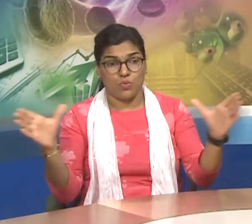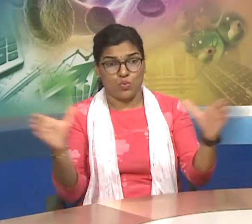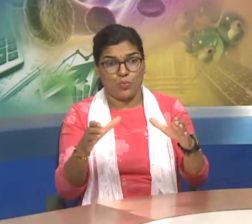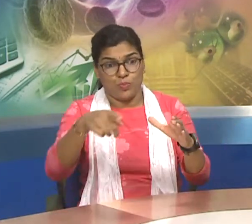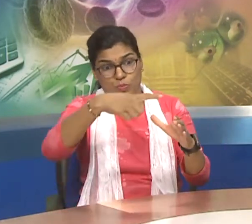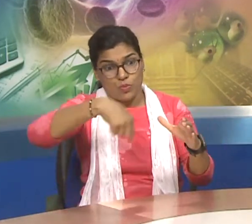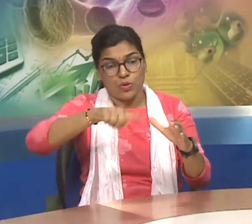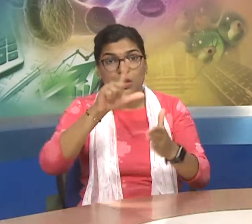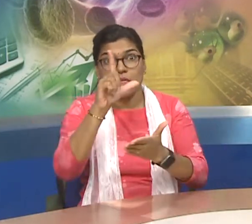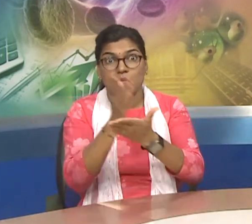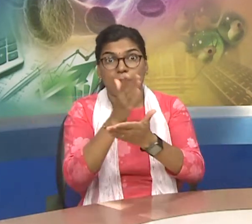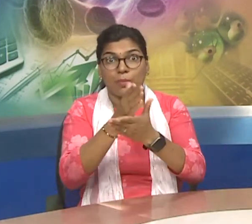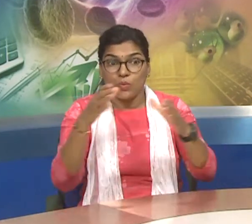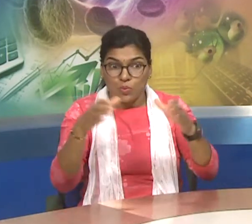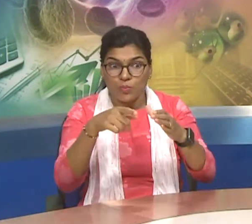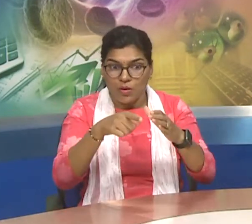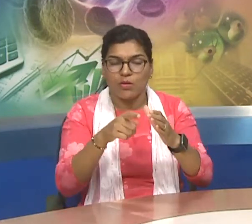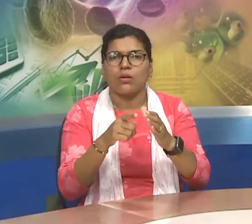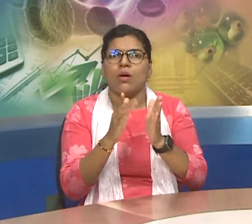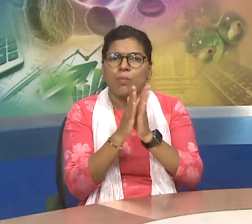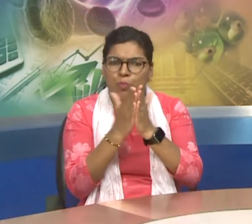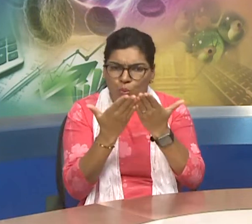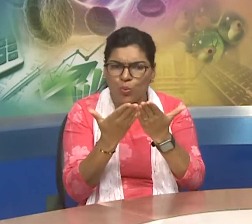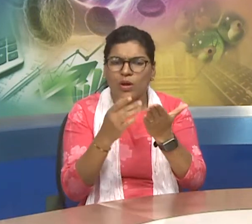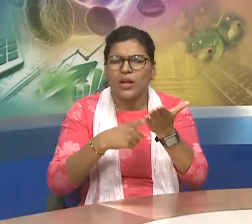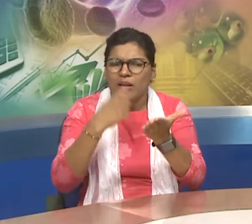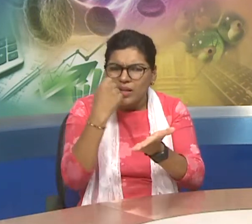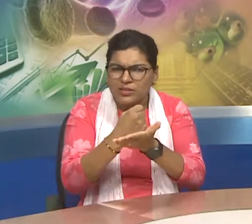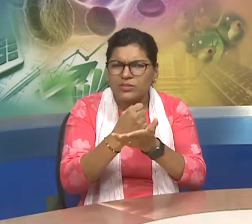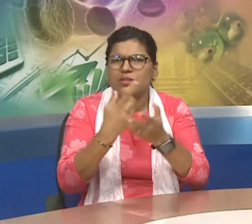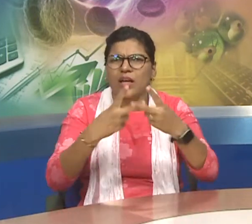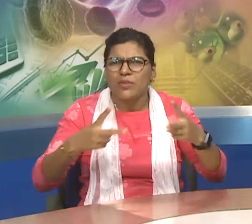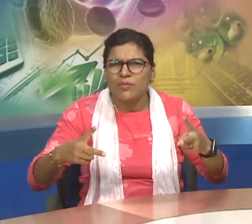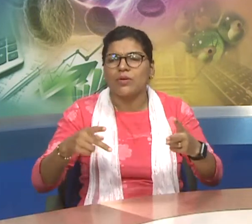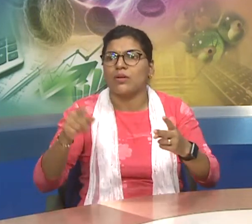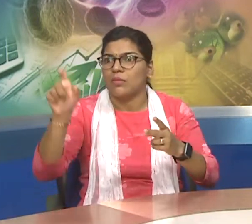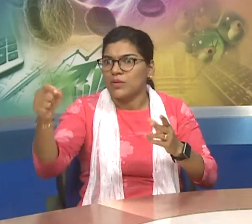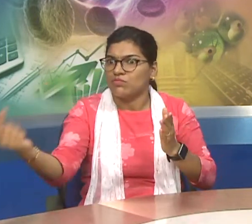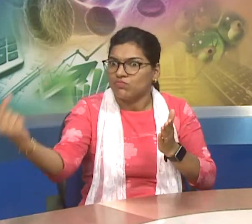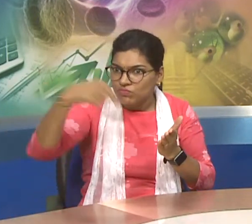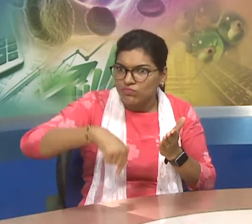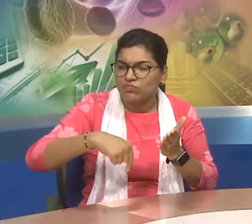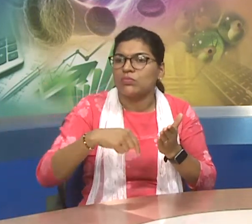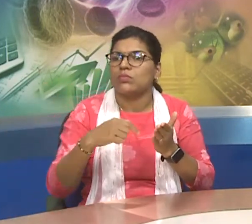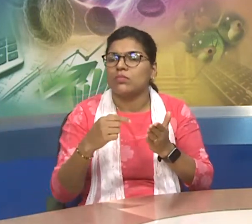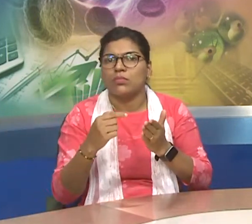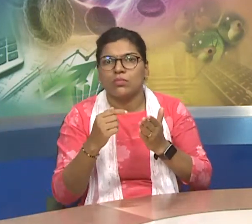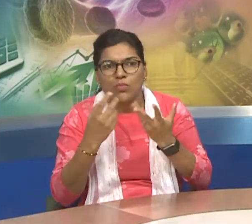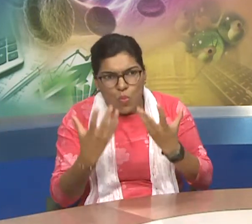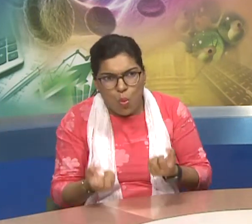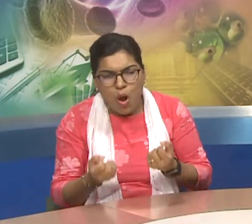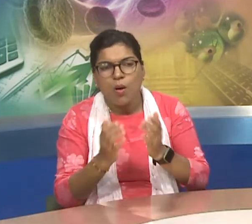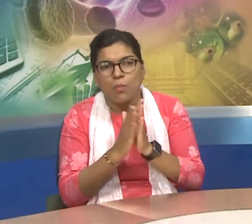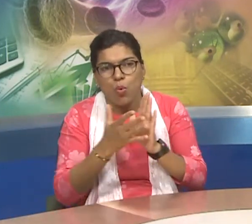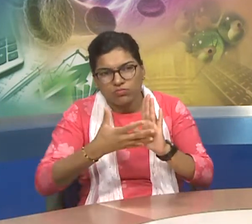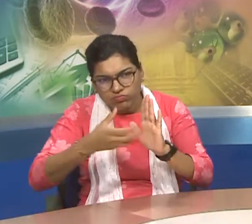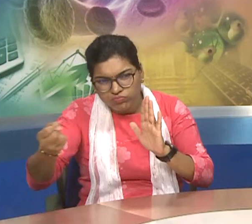The circulation section issues books to the readers or users by using